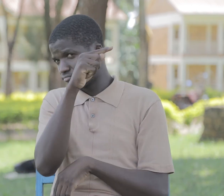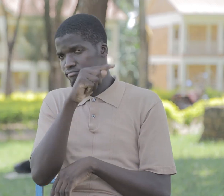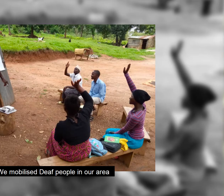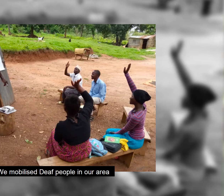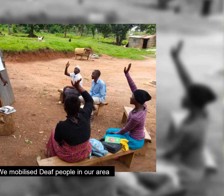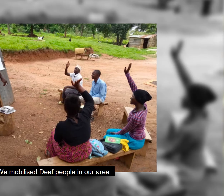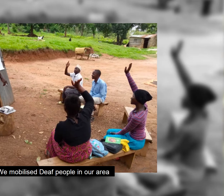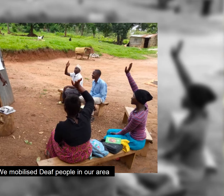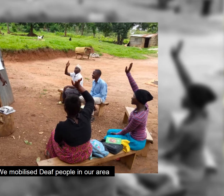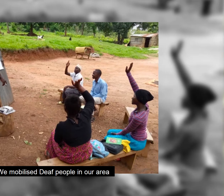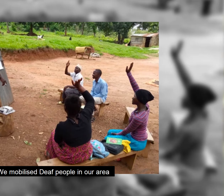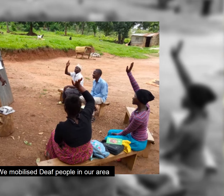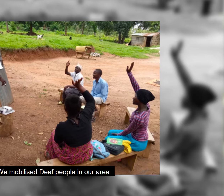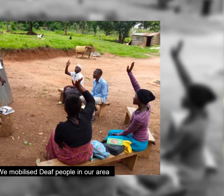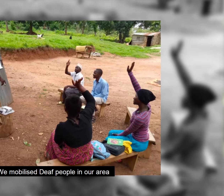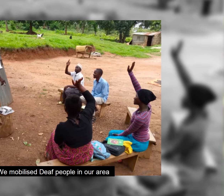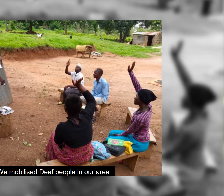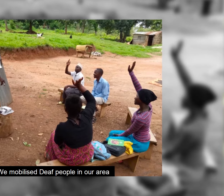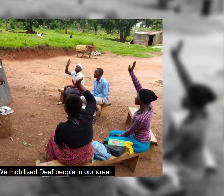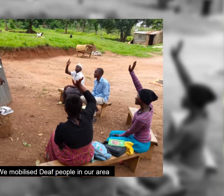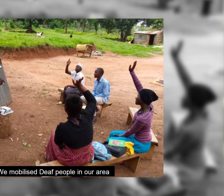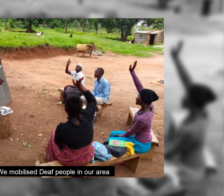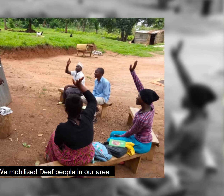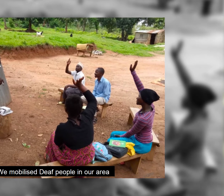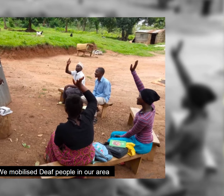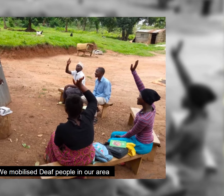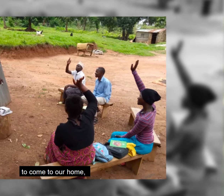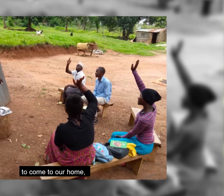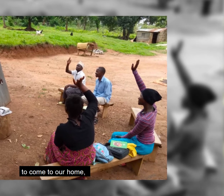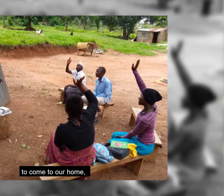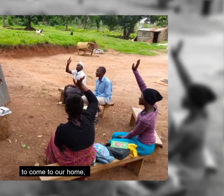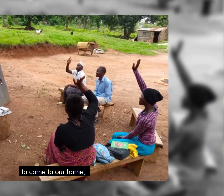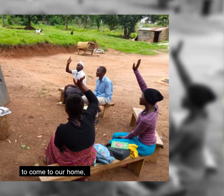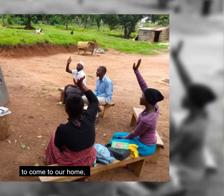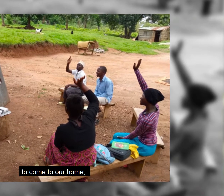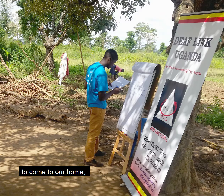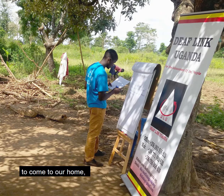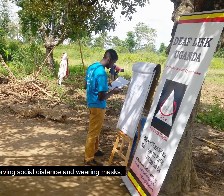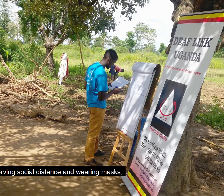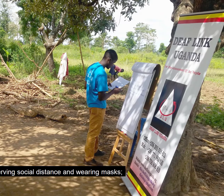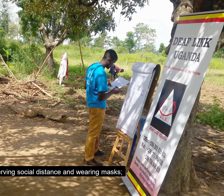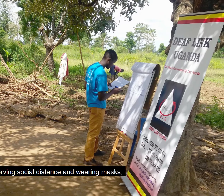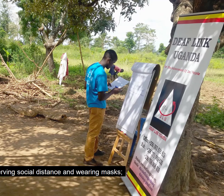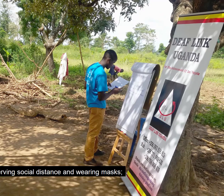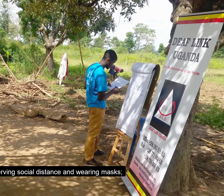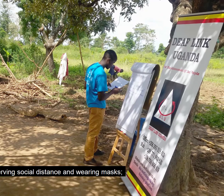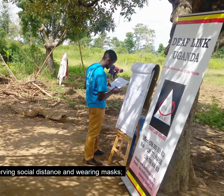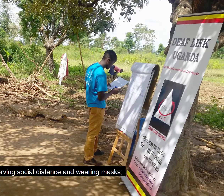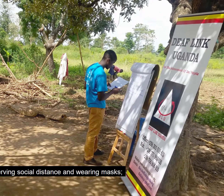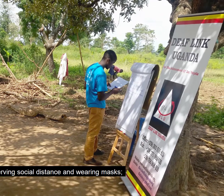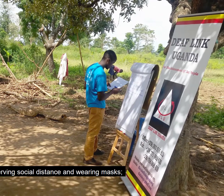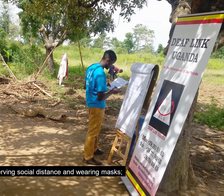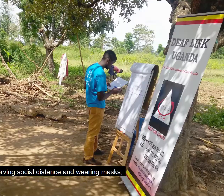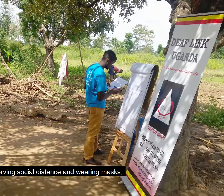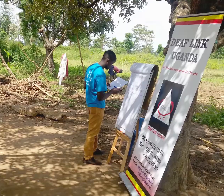We mobilized deaf people in our area to come to our home, observing social distance and wearing